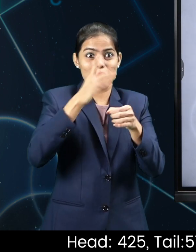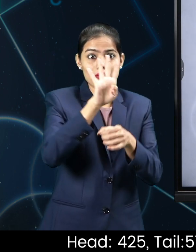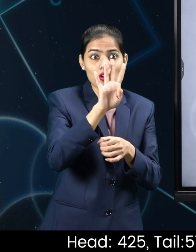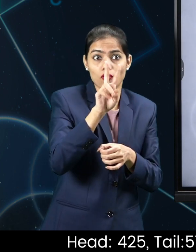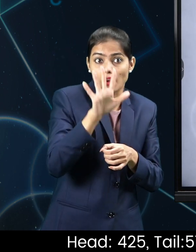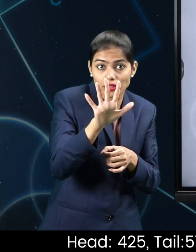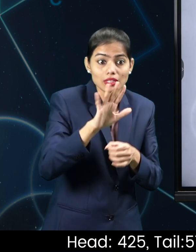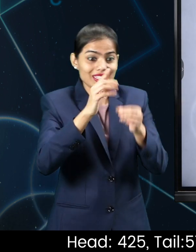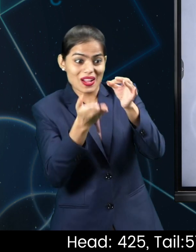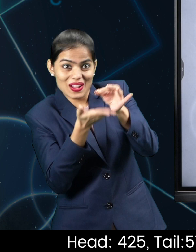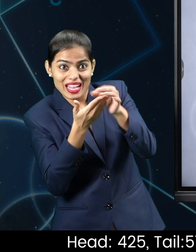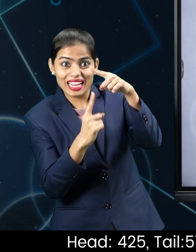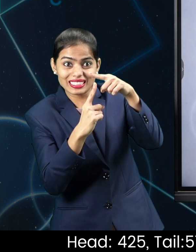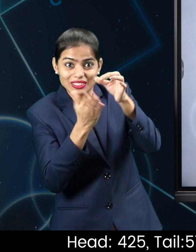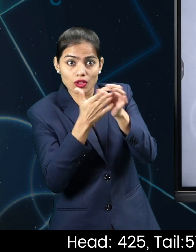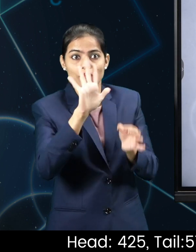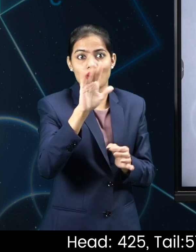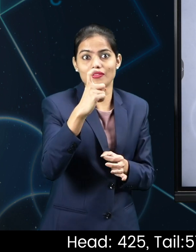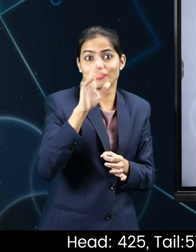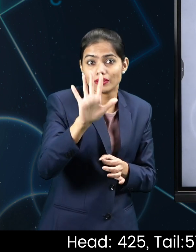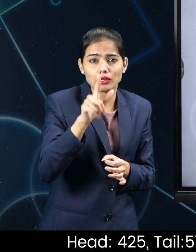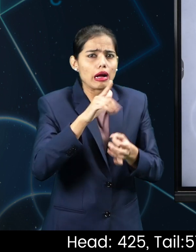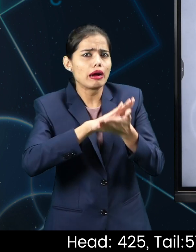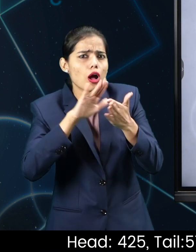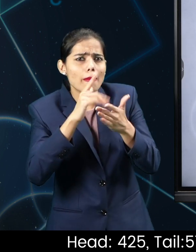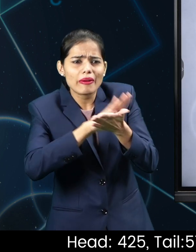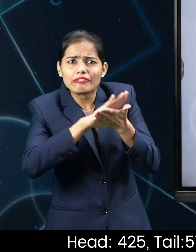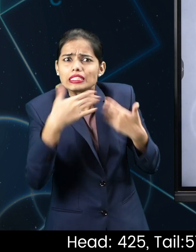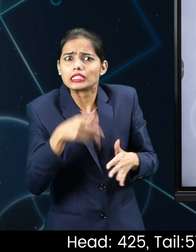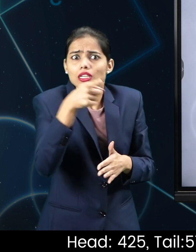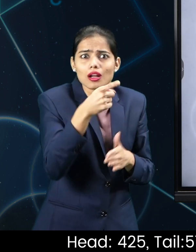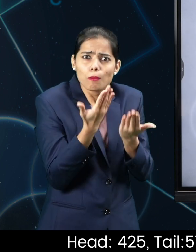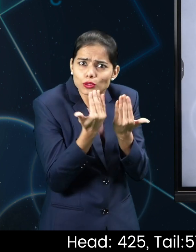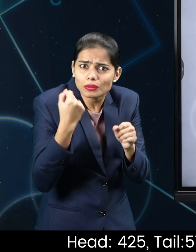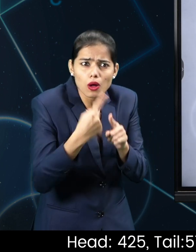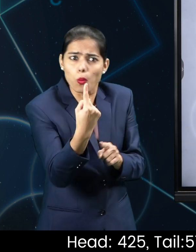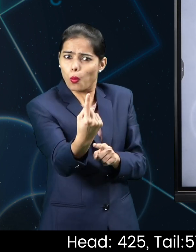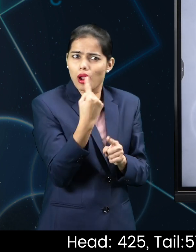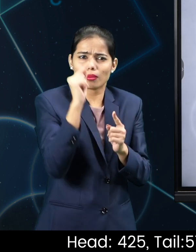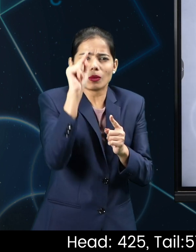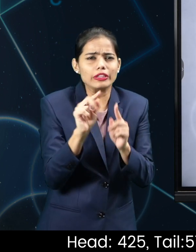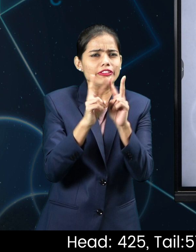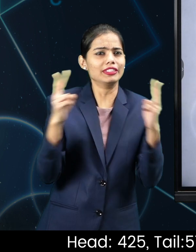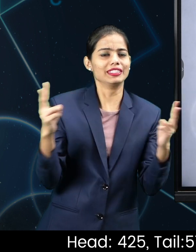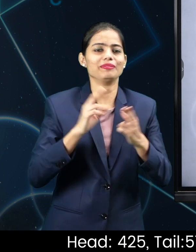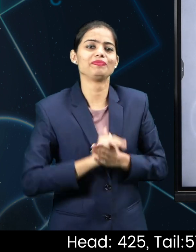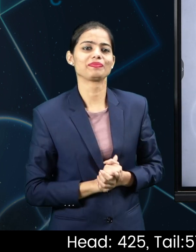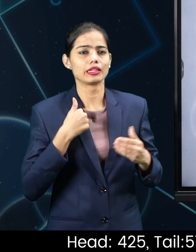425, tail 575. Compute the probability for each event.